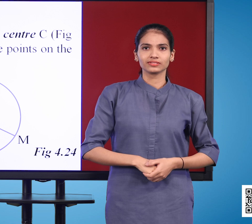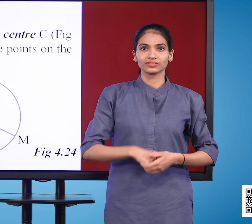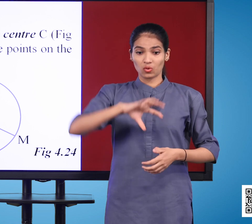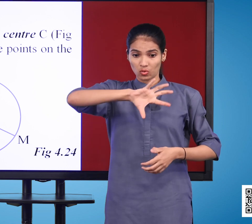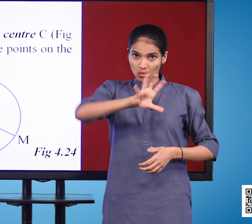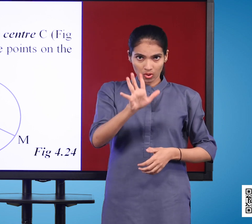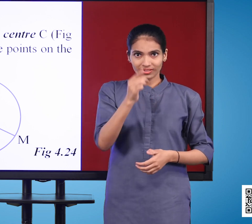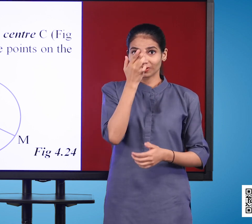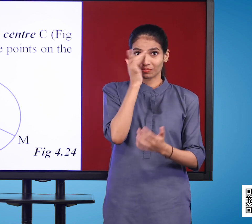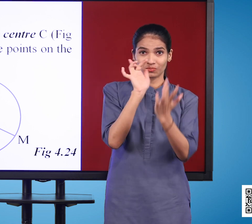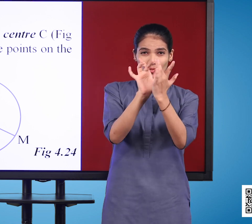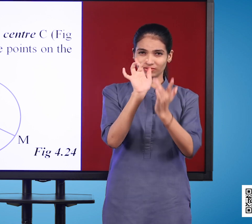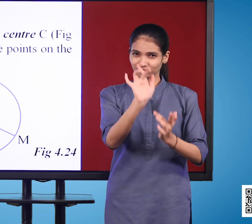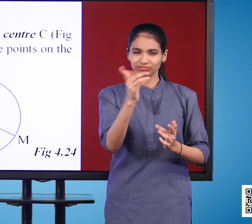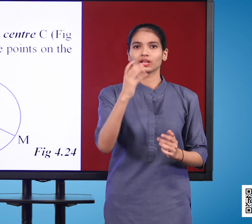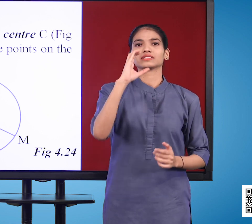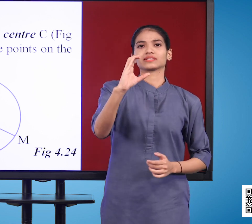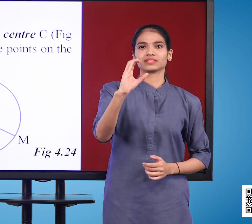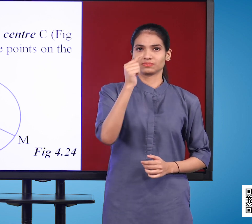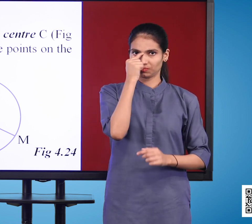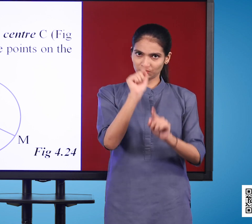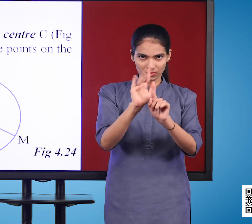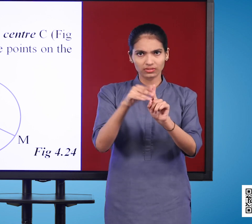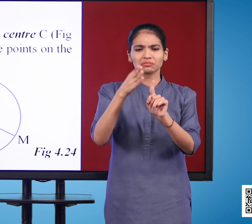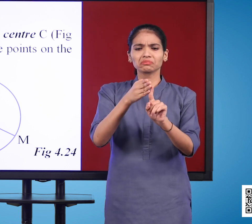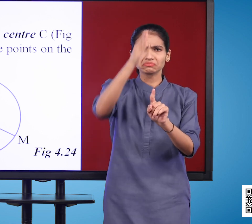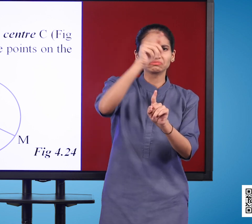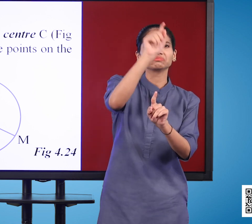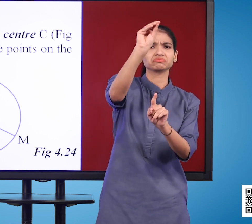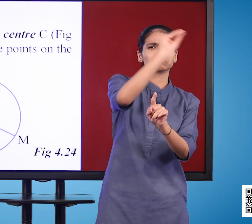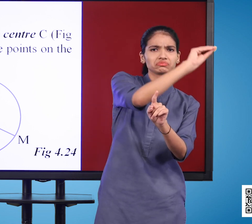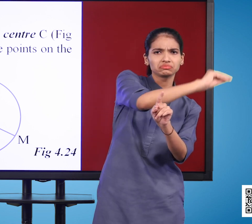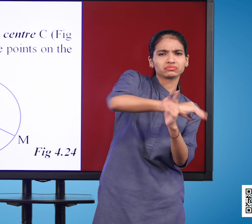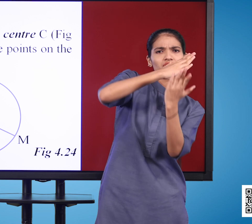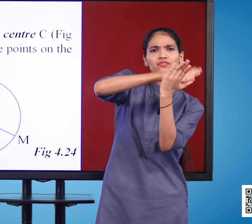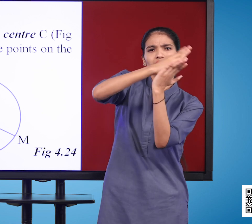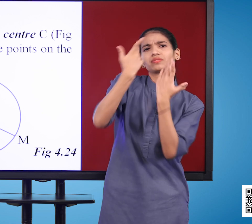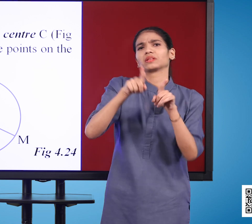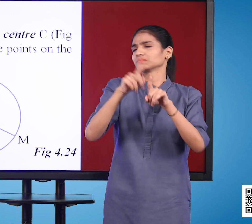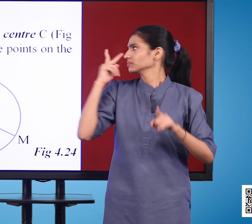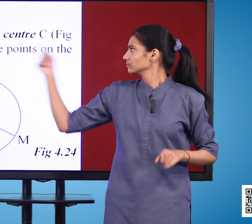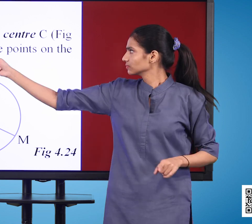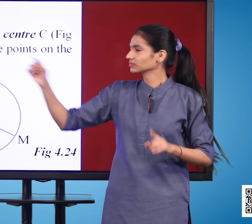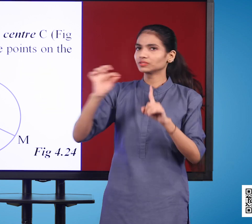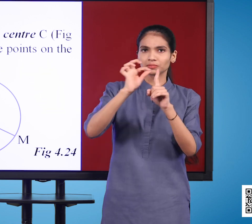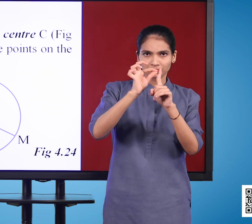Here is a circle with center C. Figure 4.24. A, P,